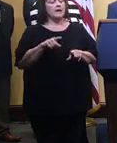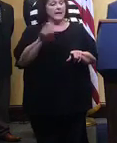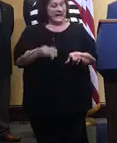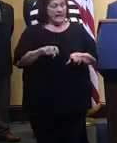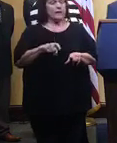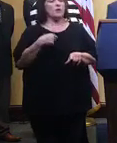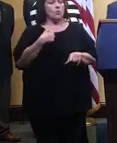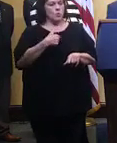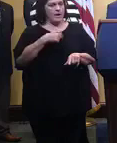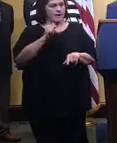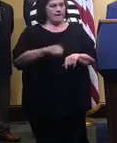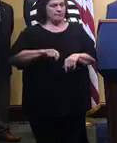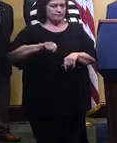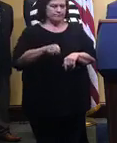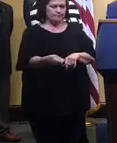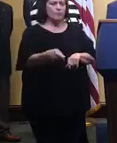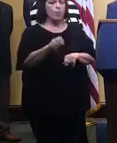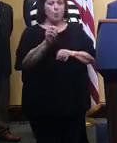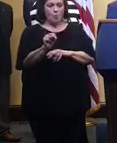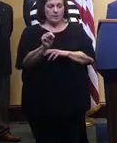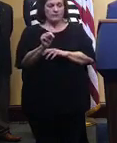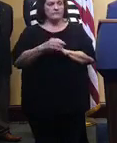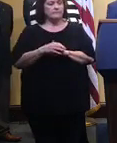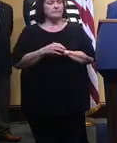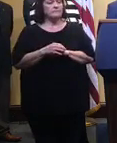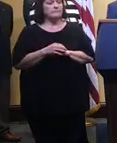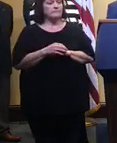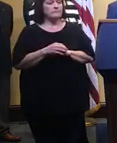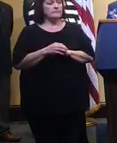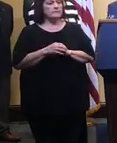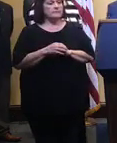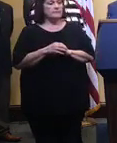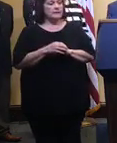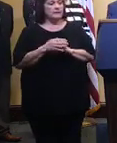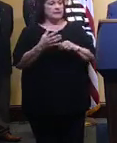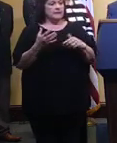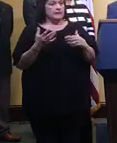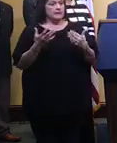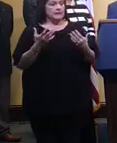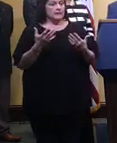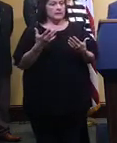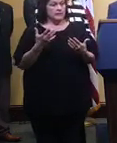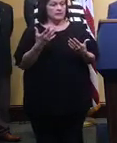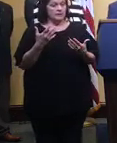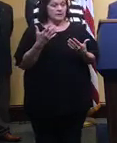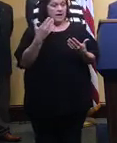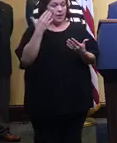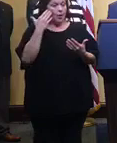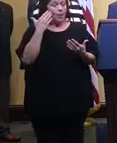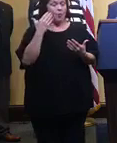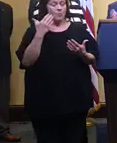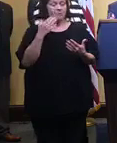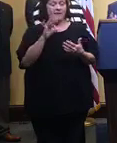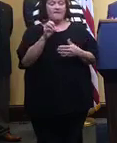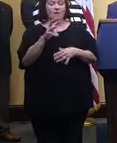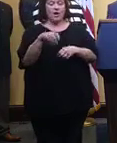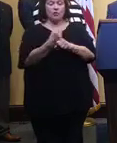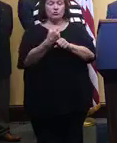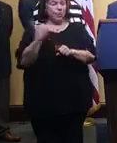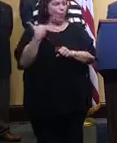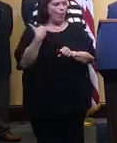and do its purpose. This is a situation that couldn't be said a couple of years ago. So there's been a very,